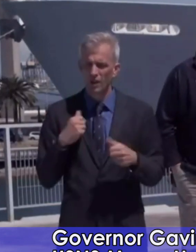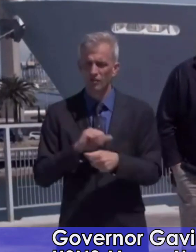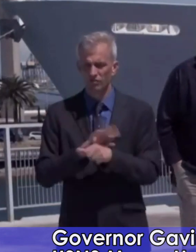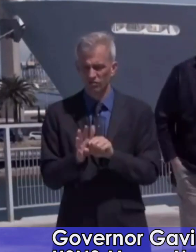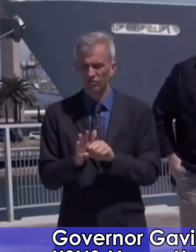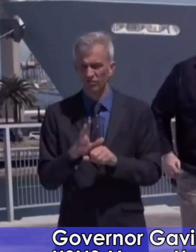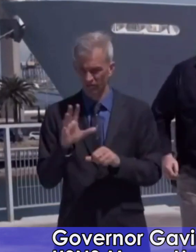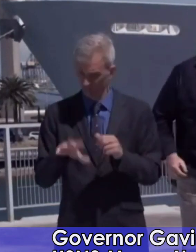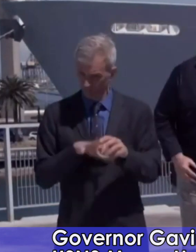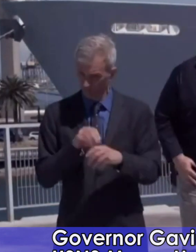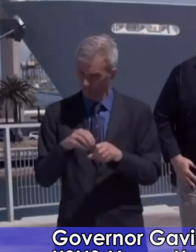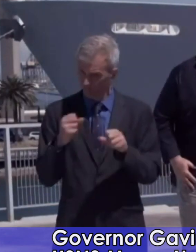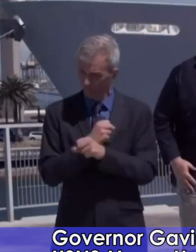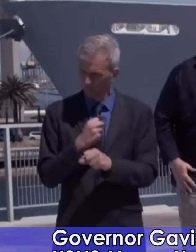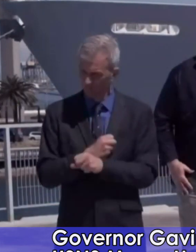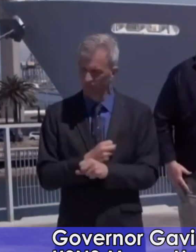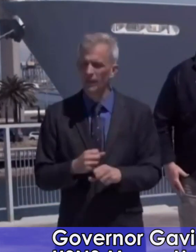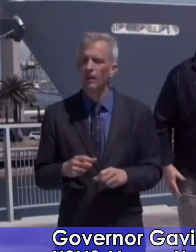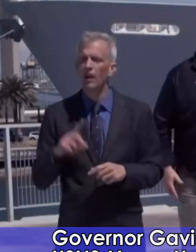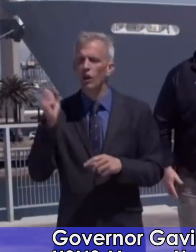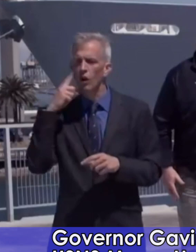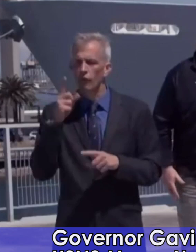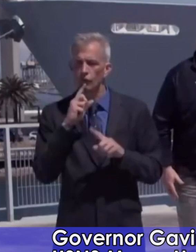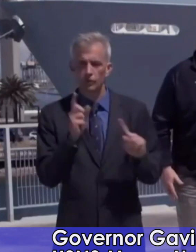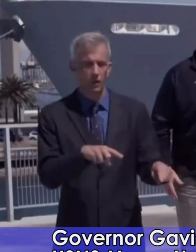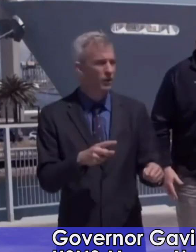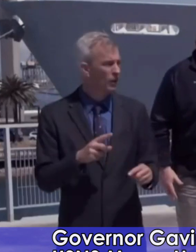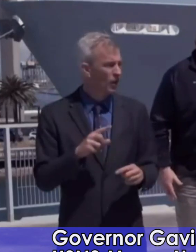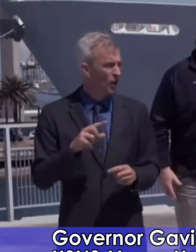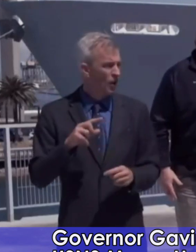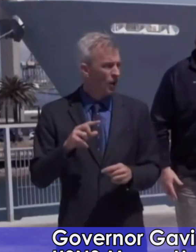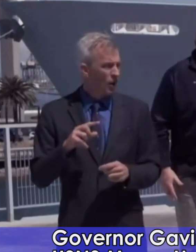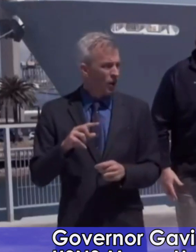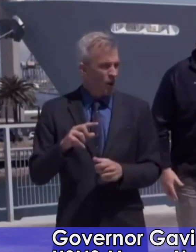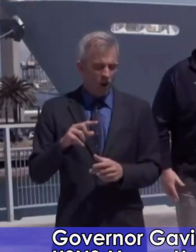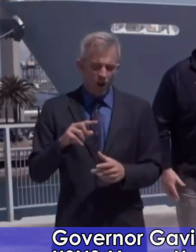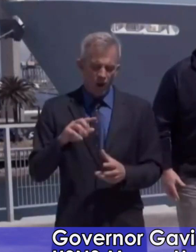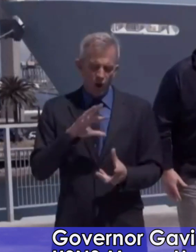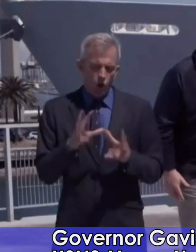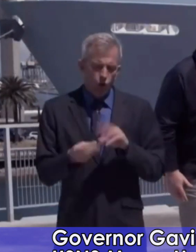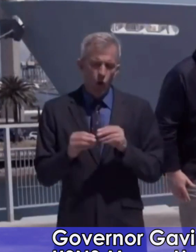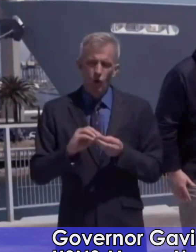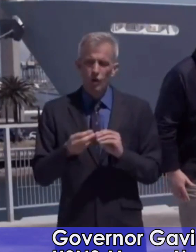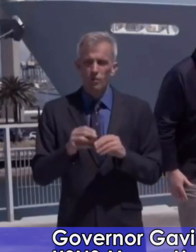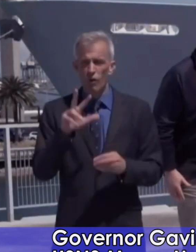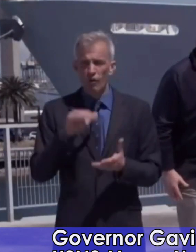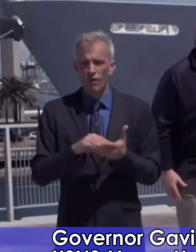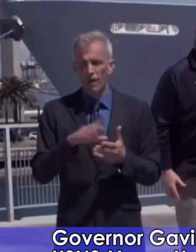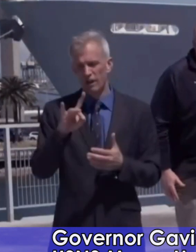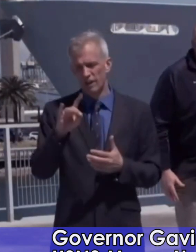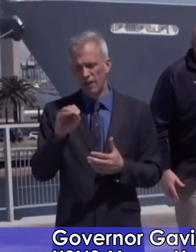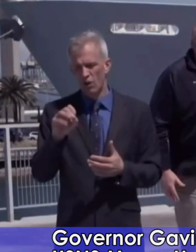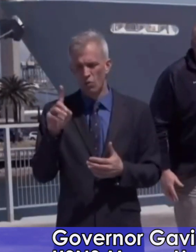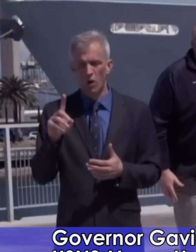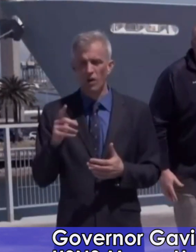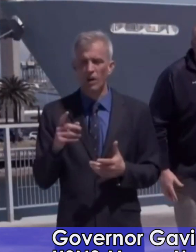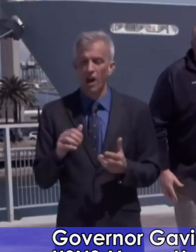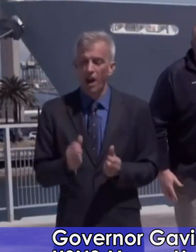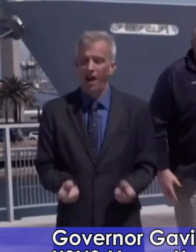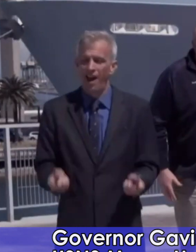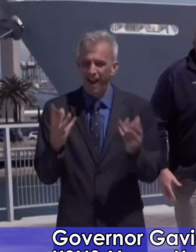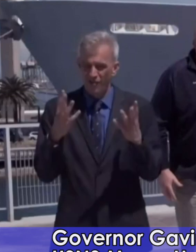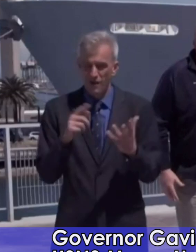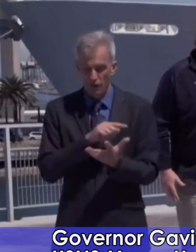Yeah, no, the total number of positives, 3,801. I don't have a number of how many do not